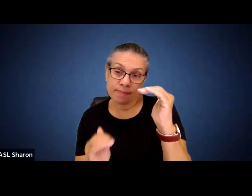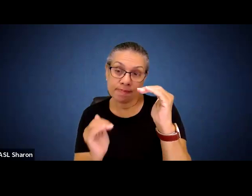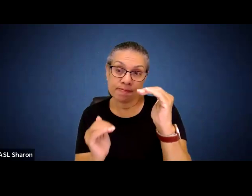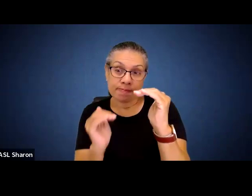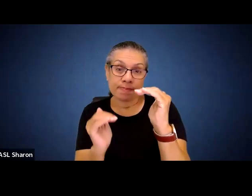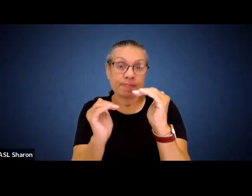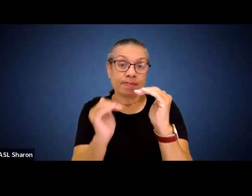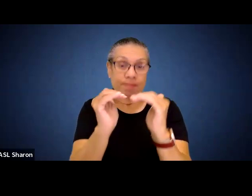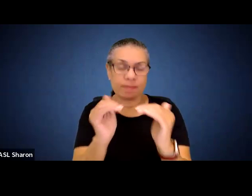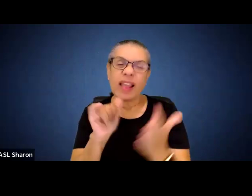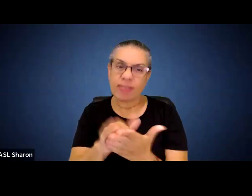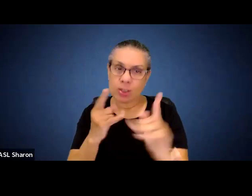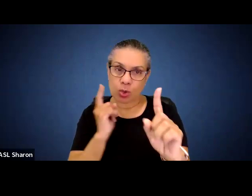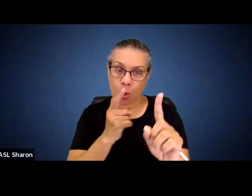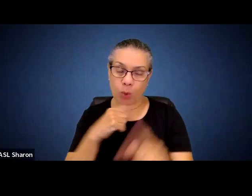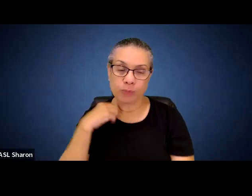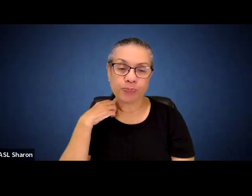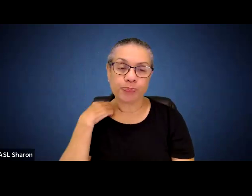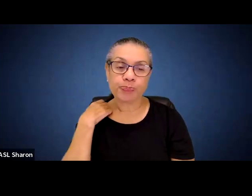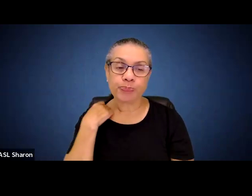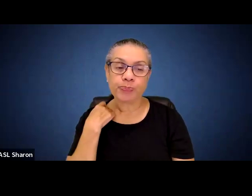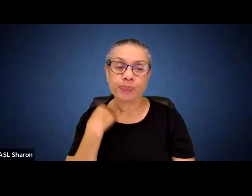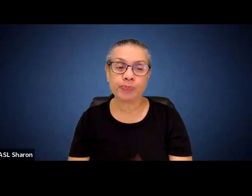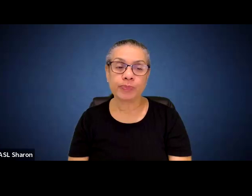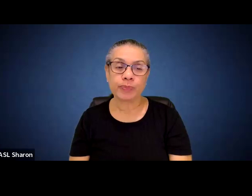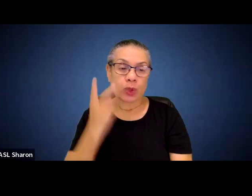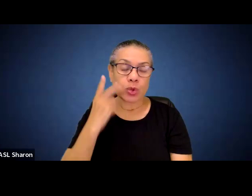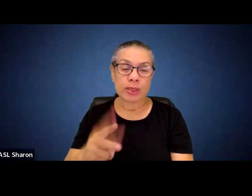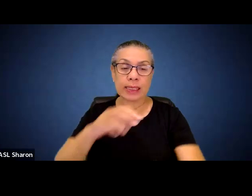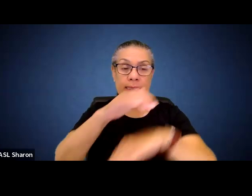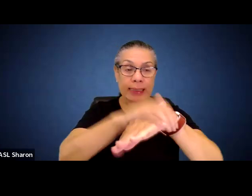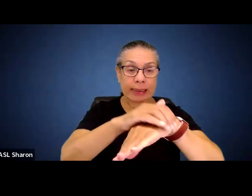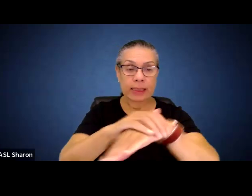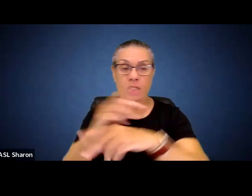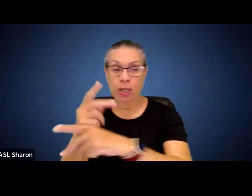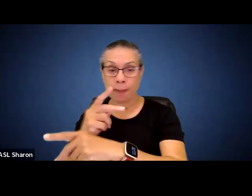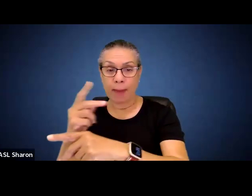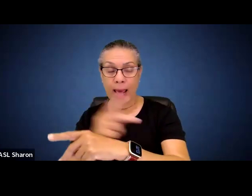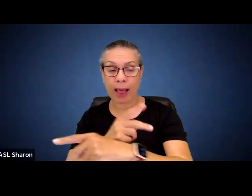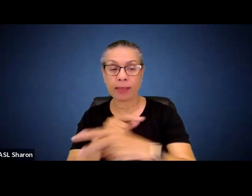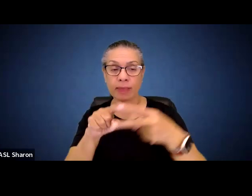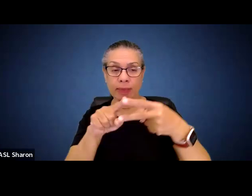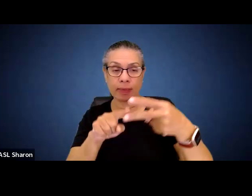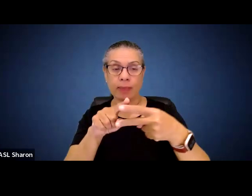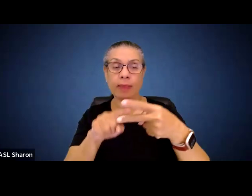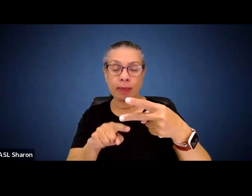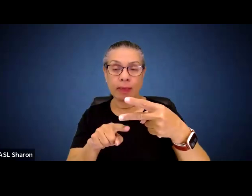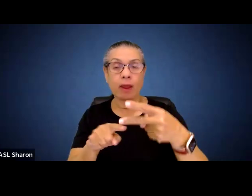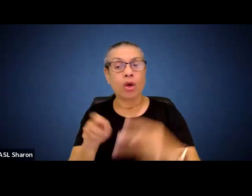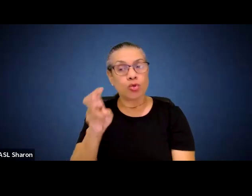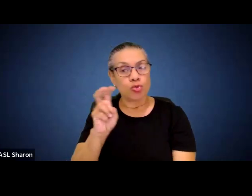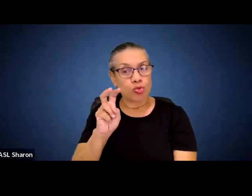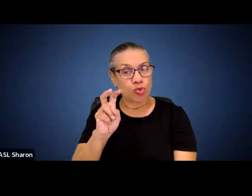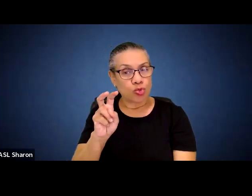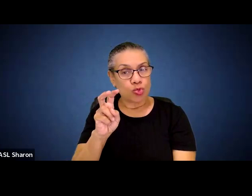gaps. In these charts for English and math, we can see that transformation school